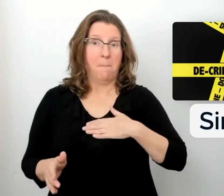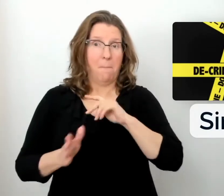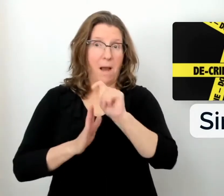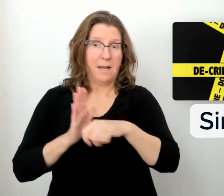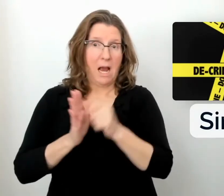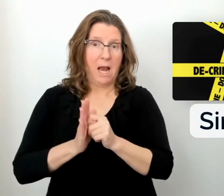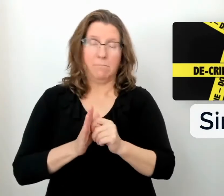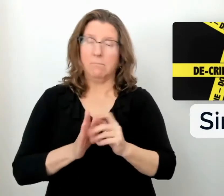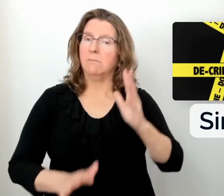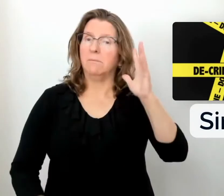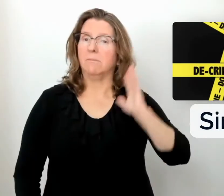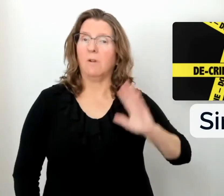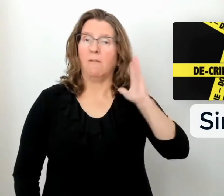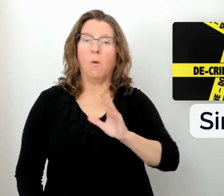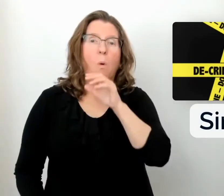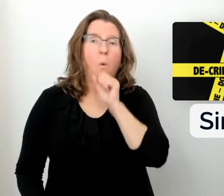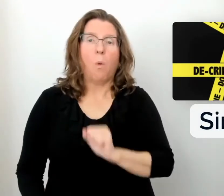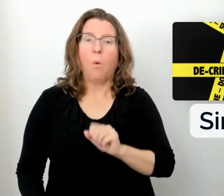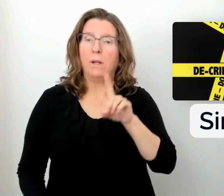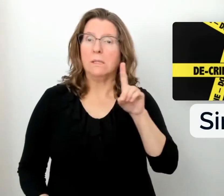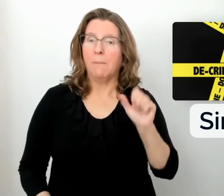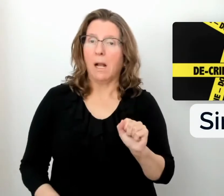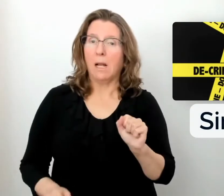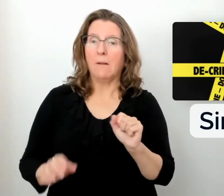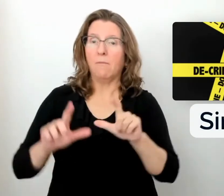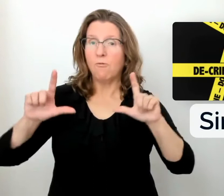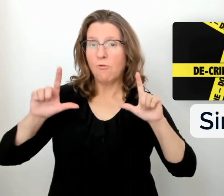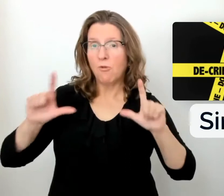When I was a student, under the old disability framework,